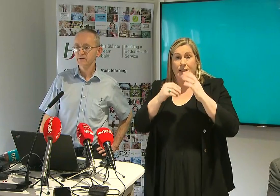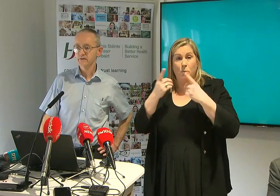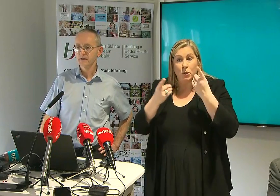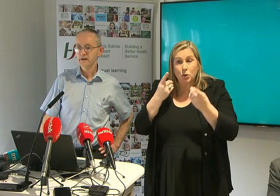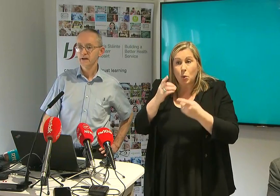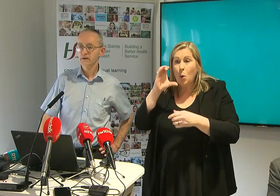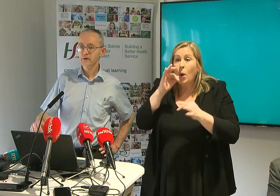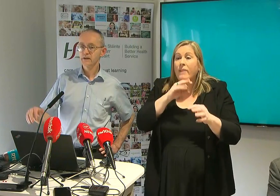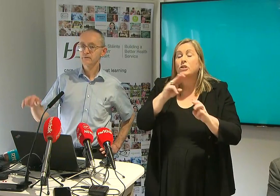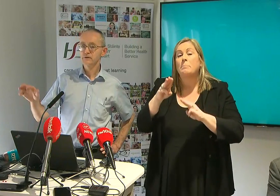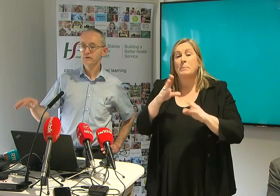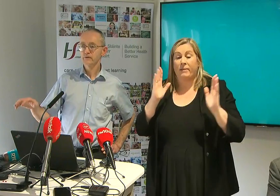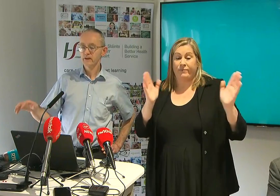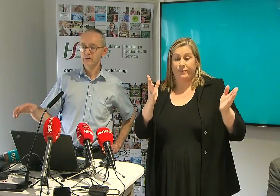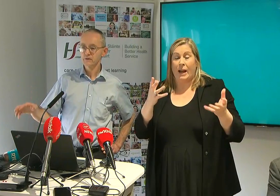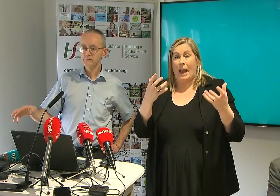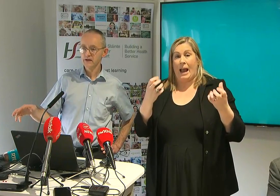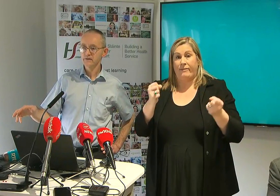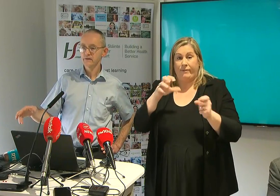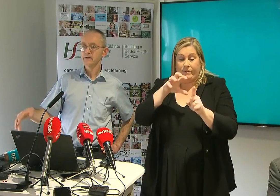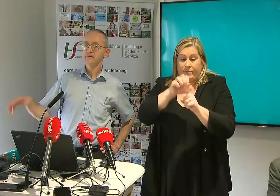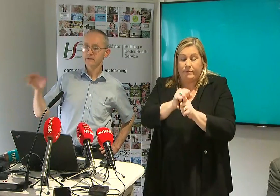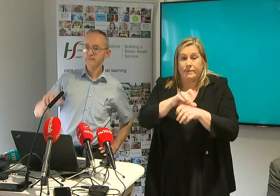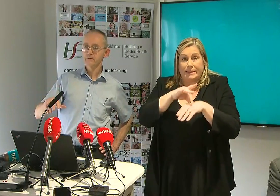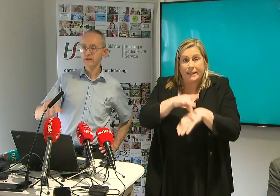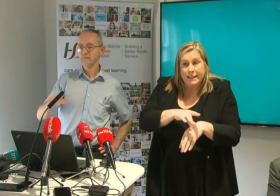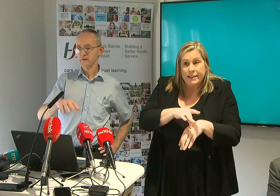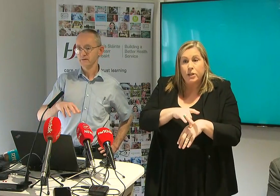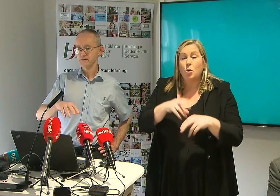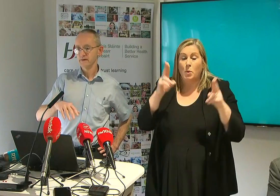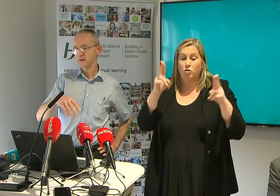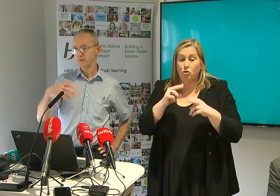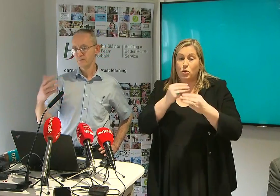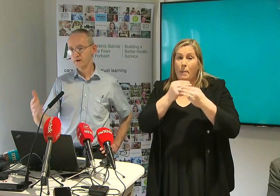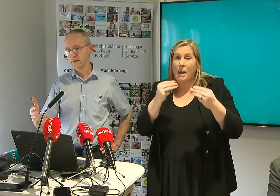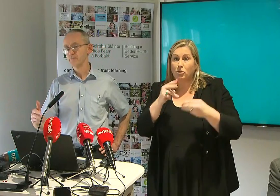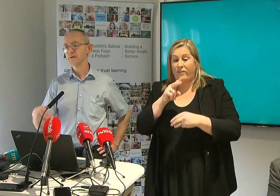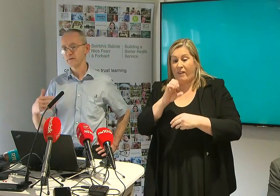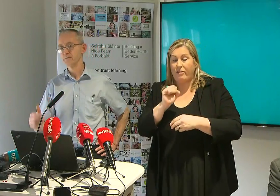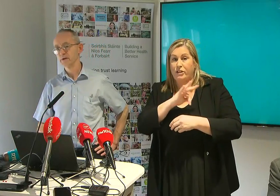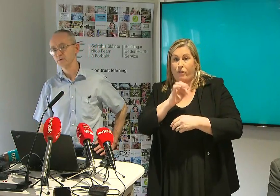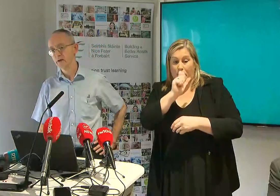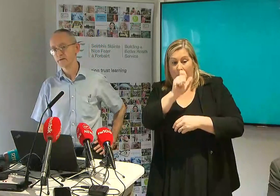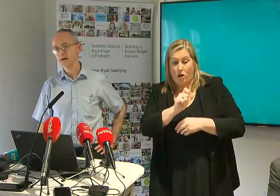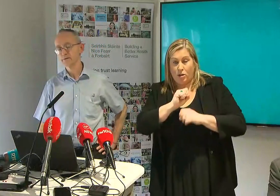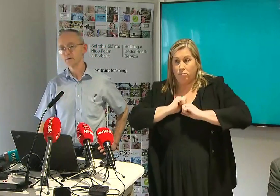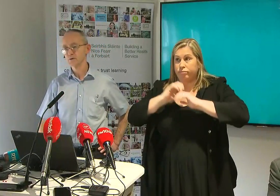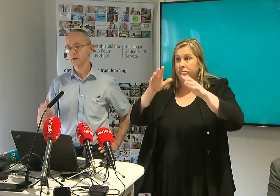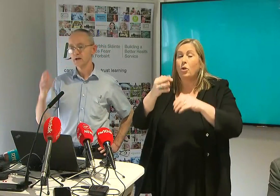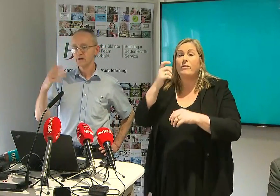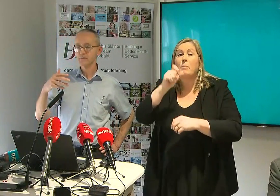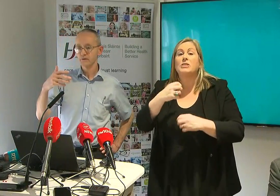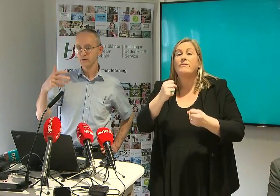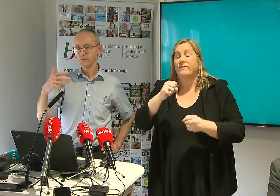with the virus in a way that reduces the amount of virus that escapes from that person. For example, somebody who has a cough or